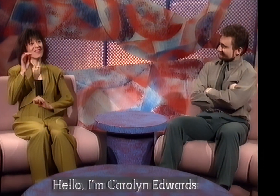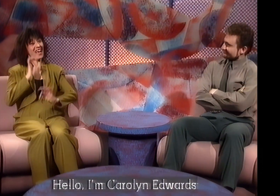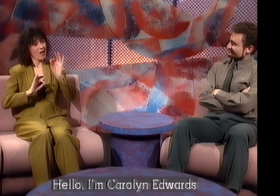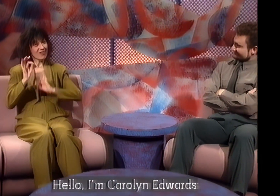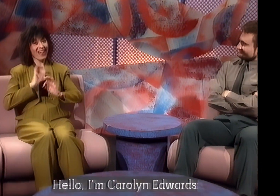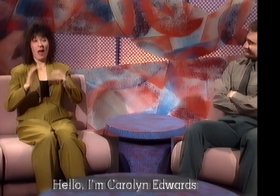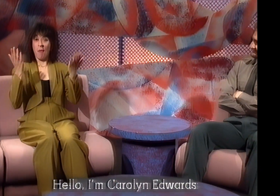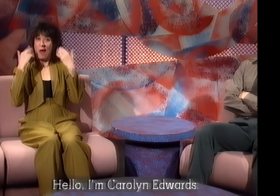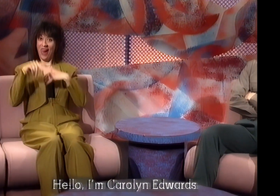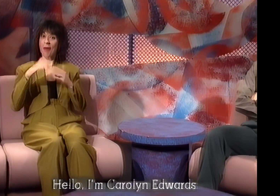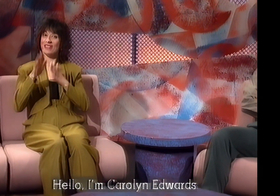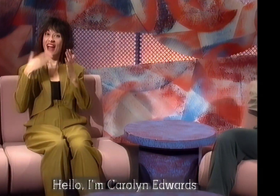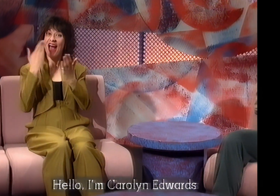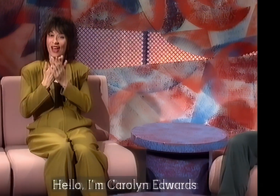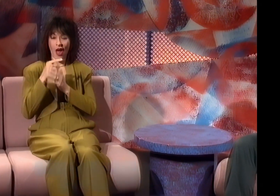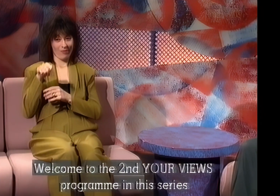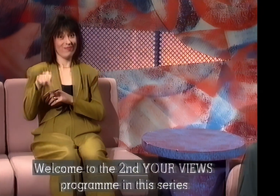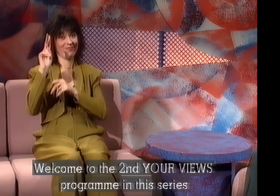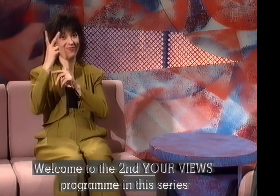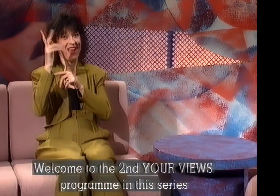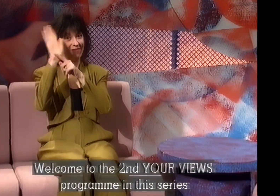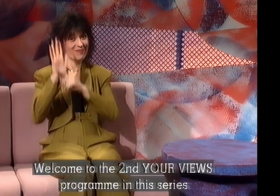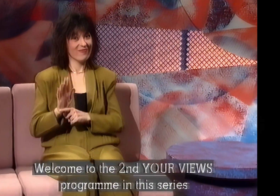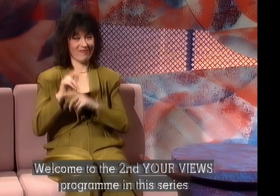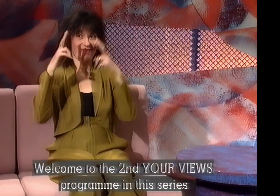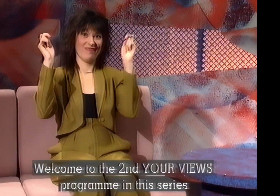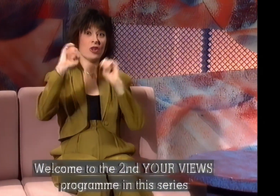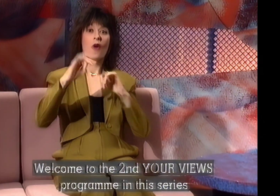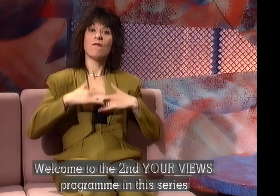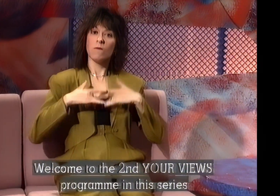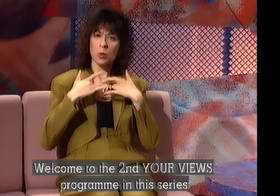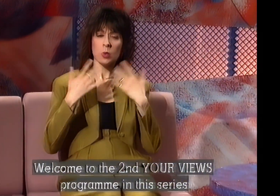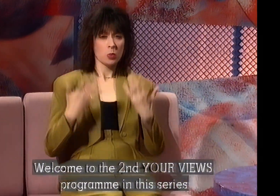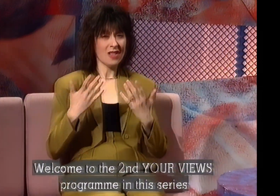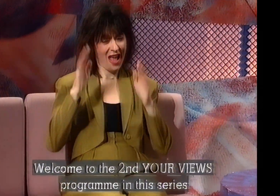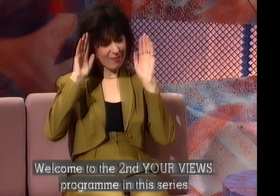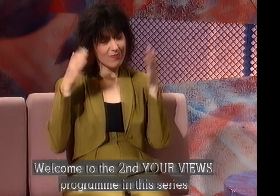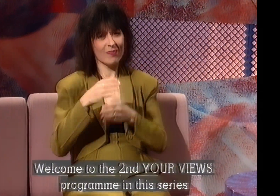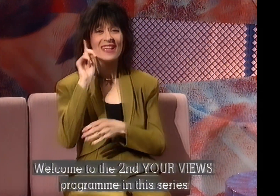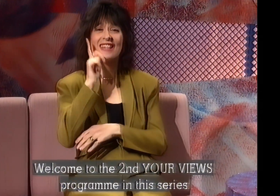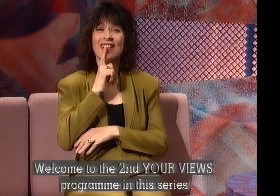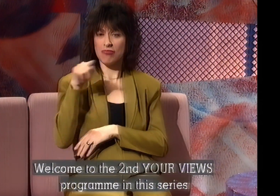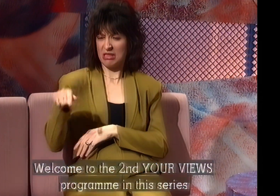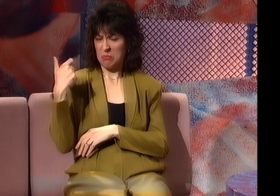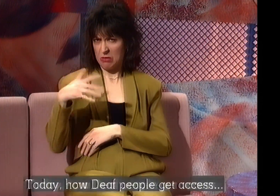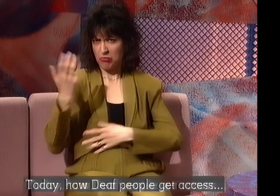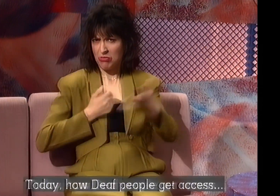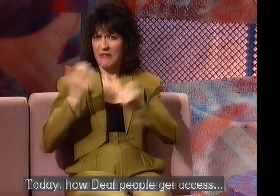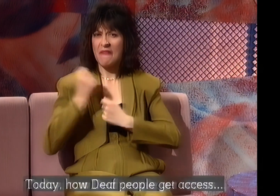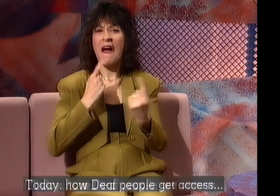Hello, I'm Caroline Edwards. Welcome to the second Your Views programme in this Sign On series. Today we'll be looking at